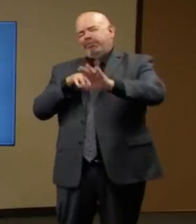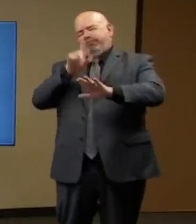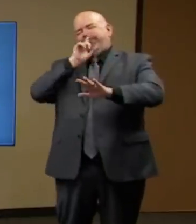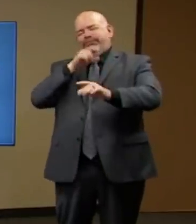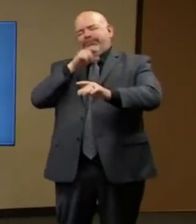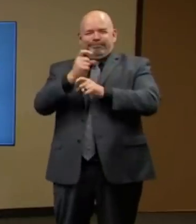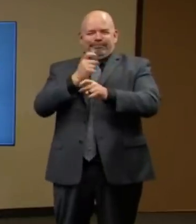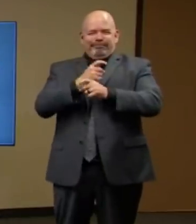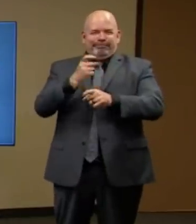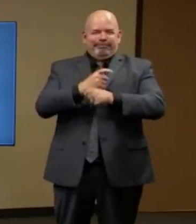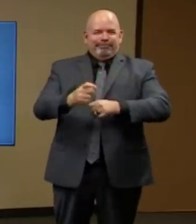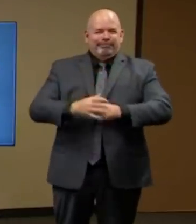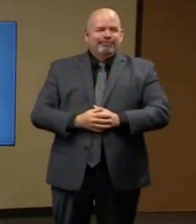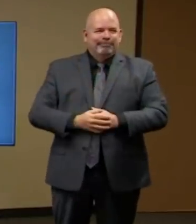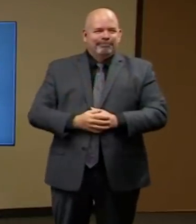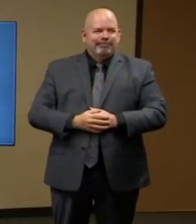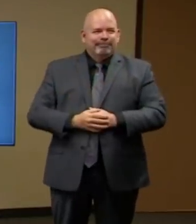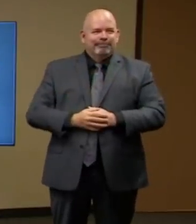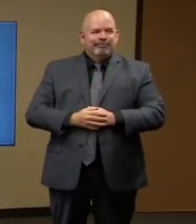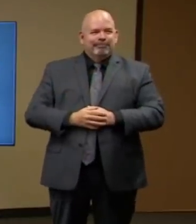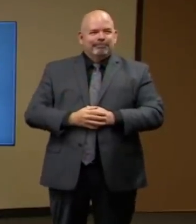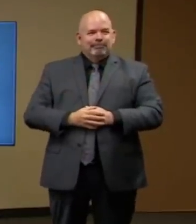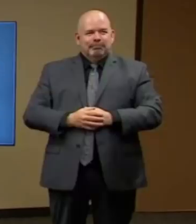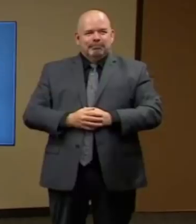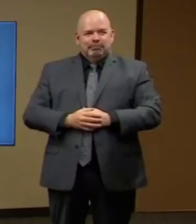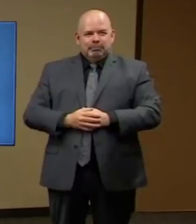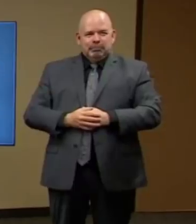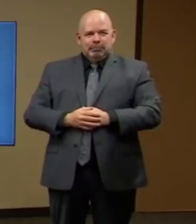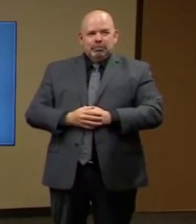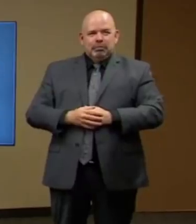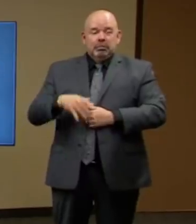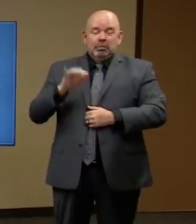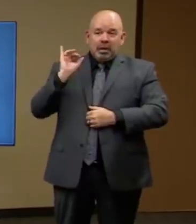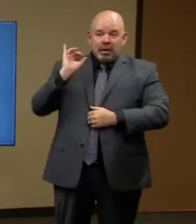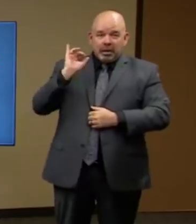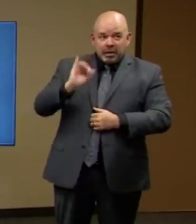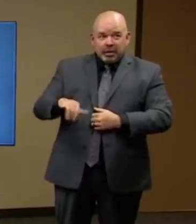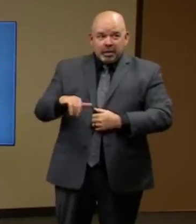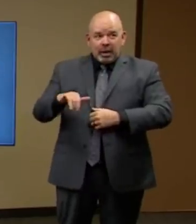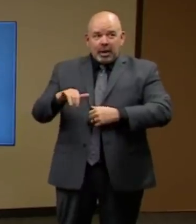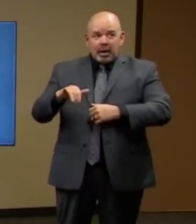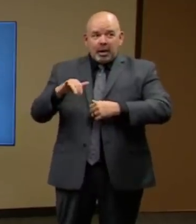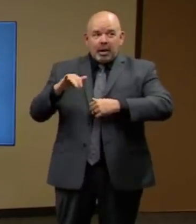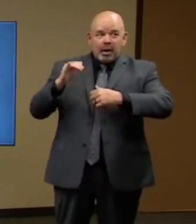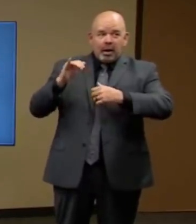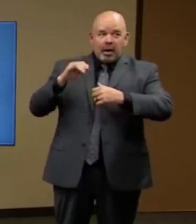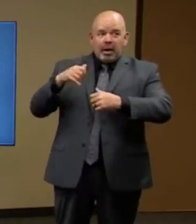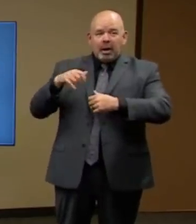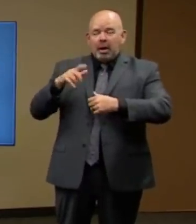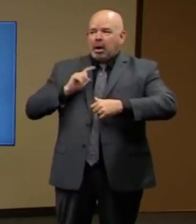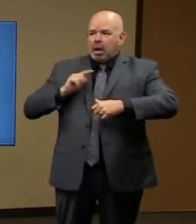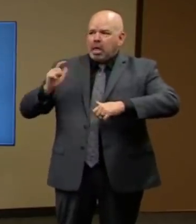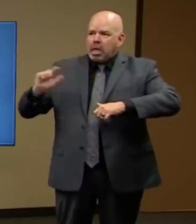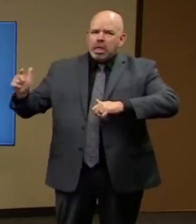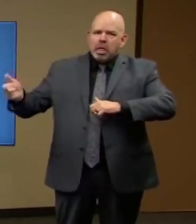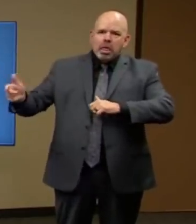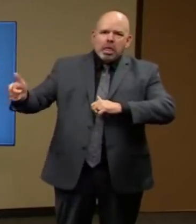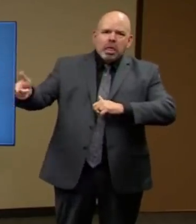turned around, okay? And so at this new site, it's our hope that similar to people who have